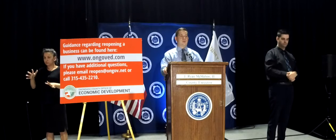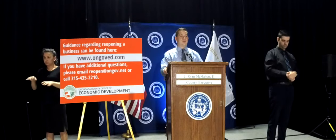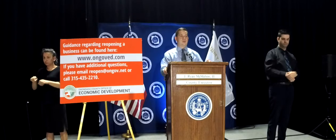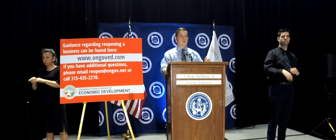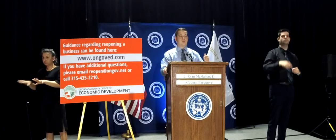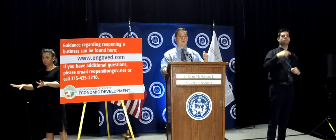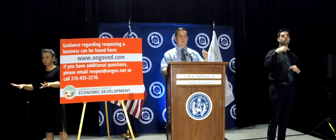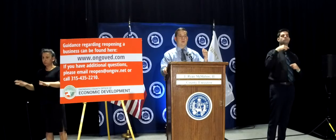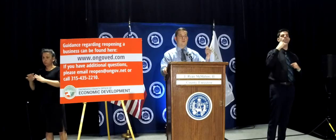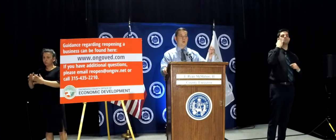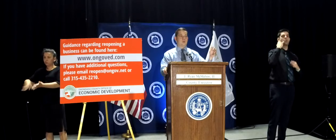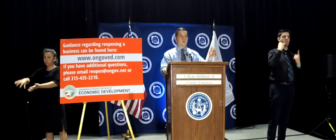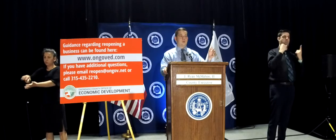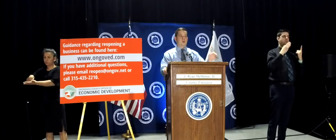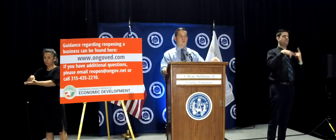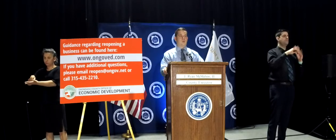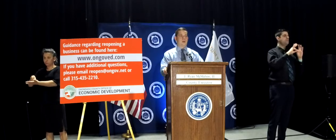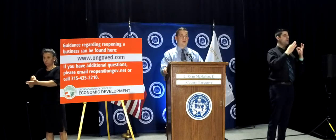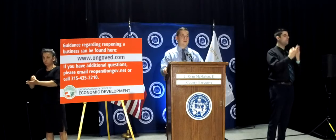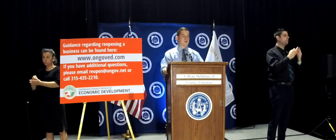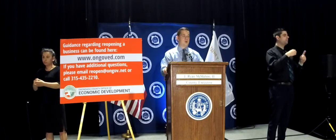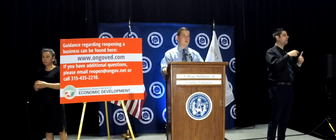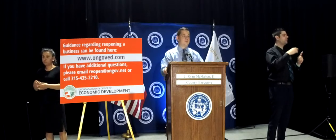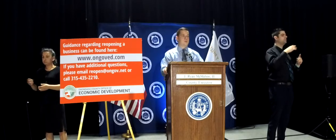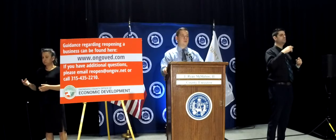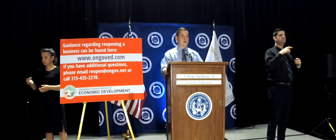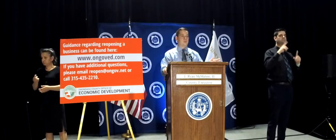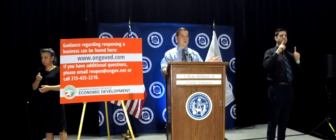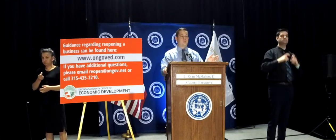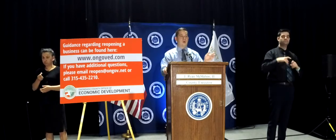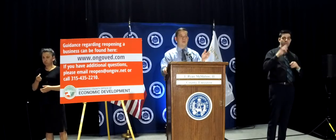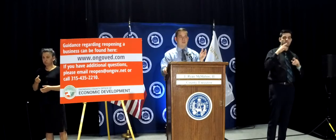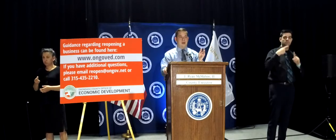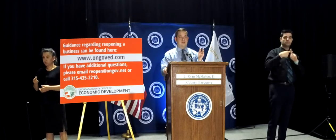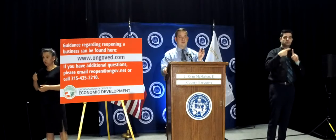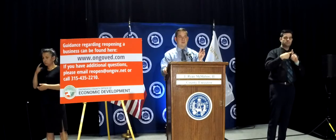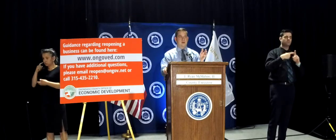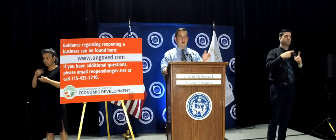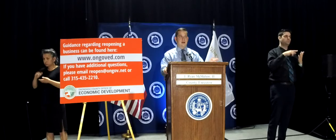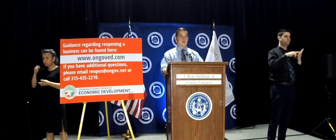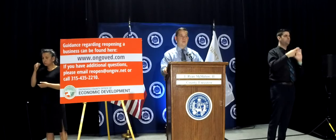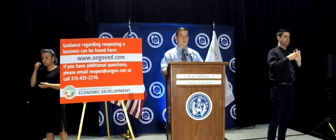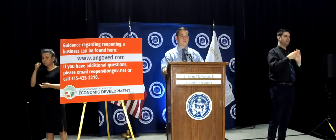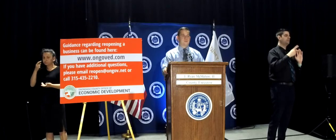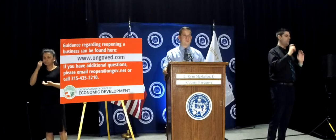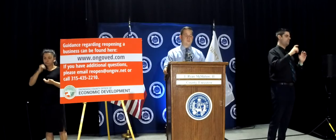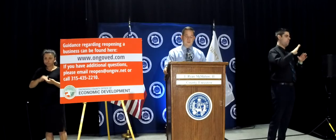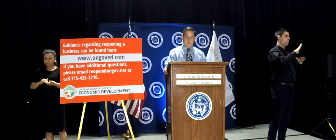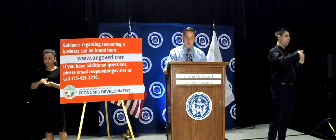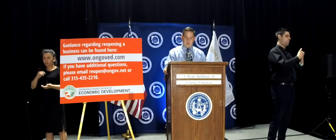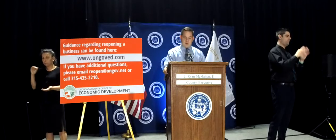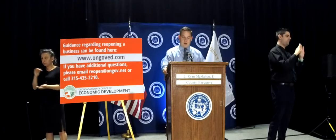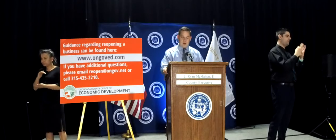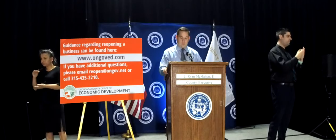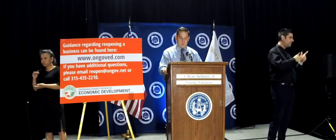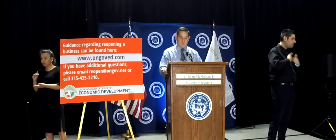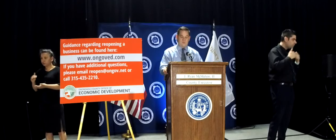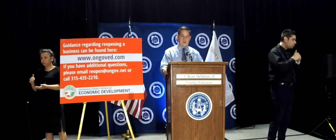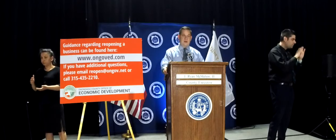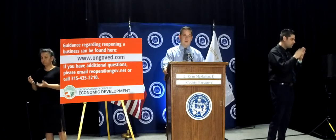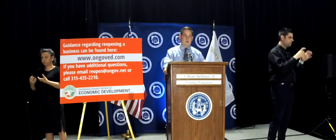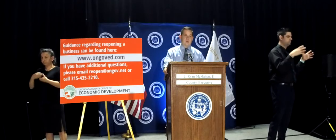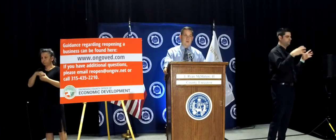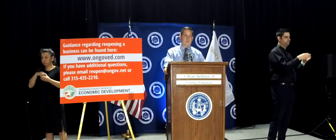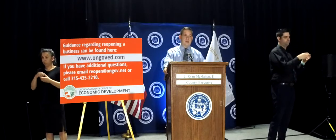in a situation where maybe a loved one, a roommate is COVID. You then become COVID positive later on. You develop symptoms.